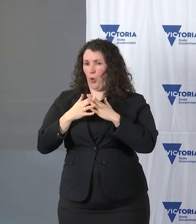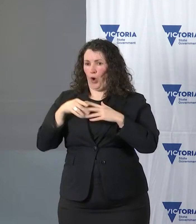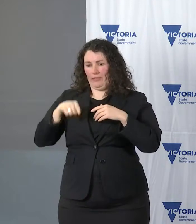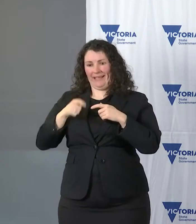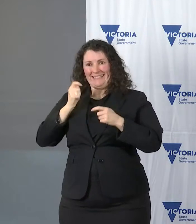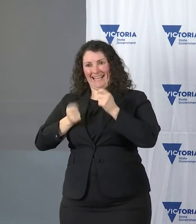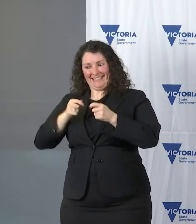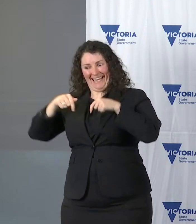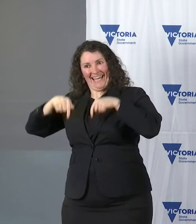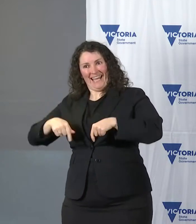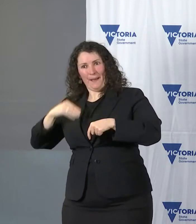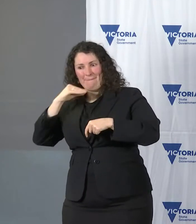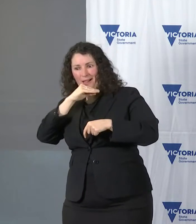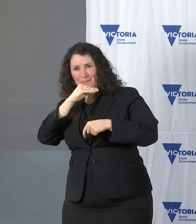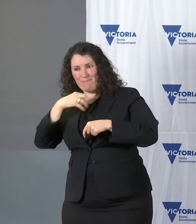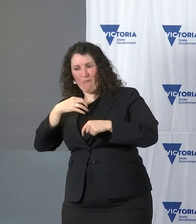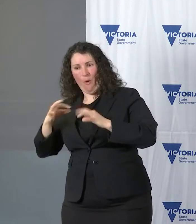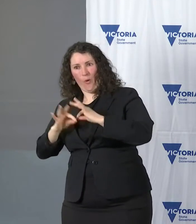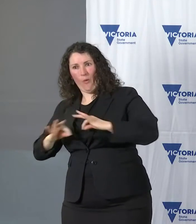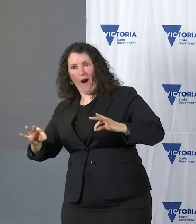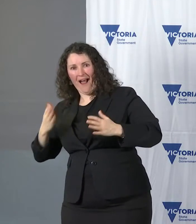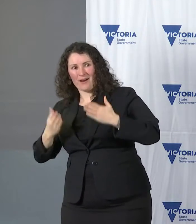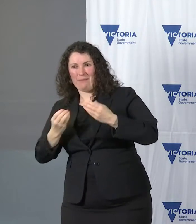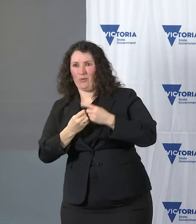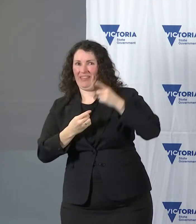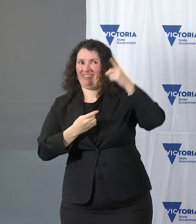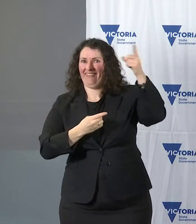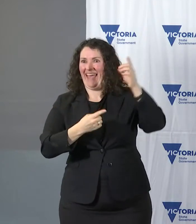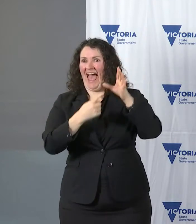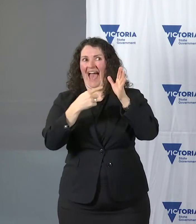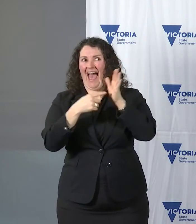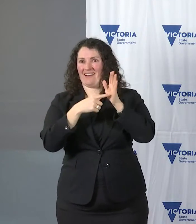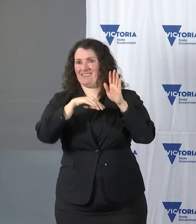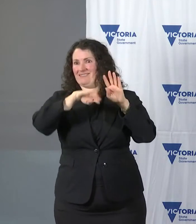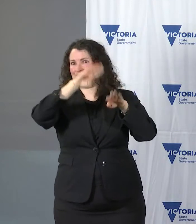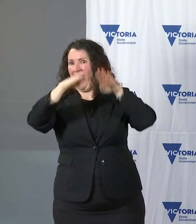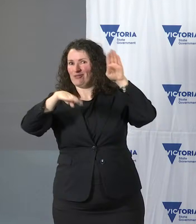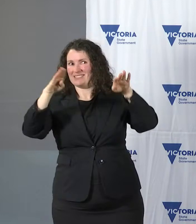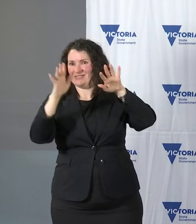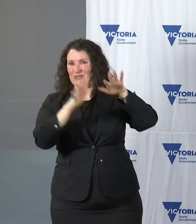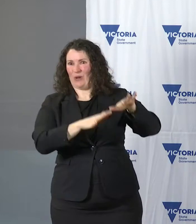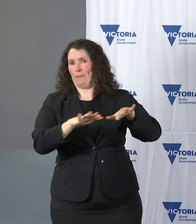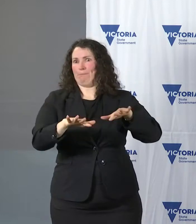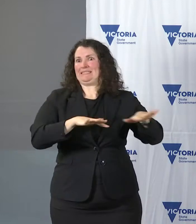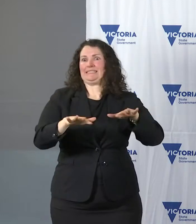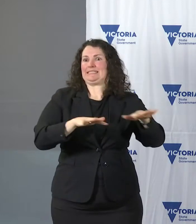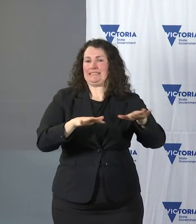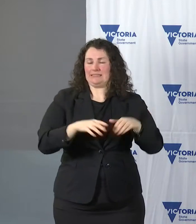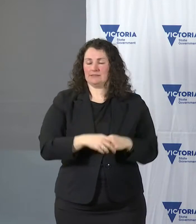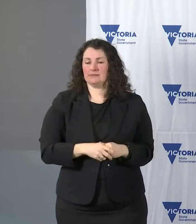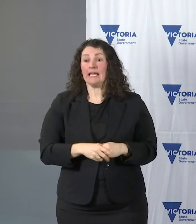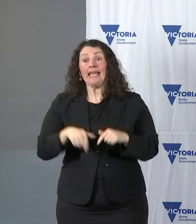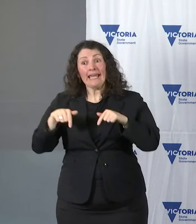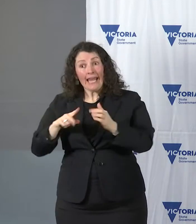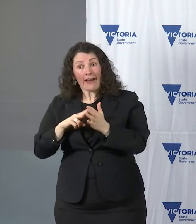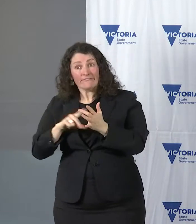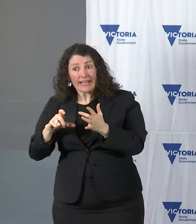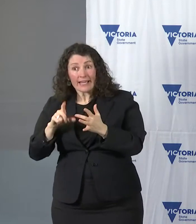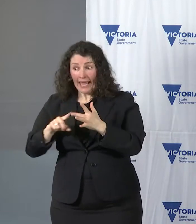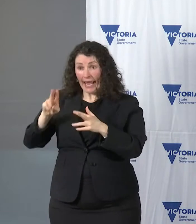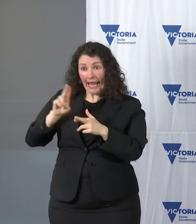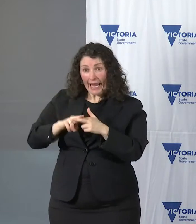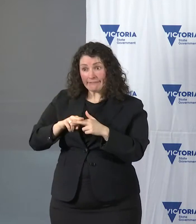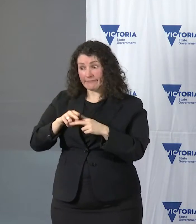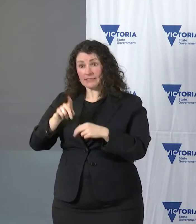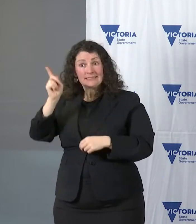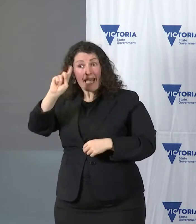Melbourne. Testing turnaround times are really good. 99% of tests yesterday were returned by the next day. So you're very, very likely